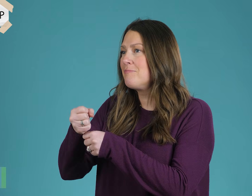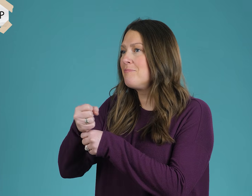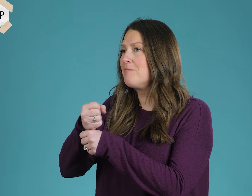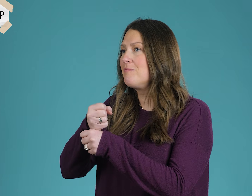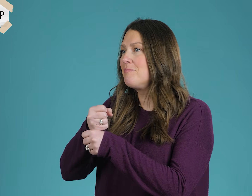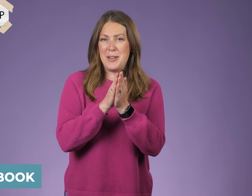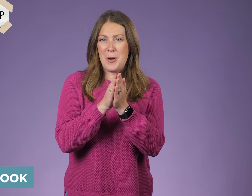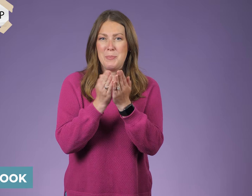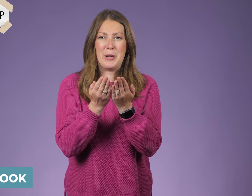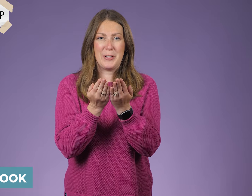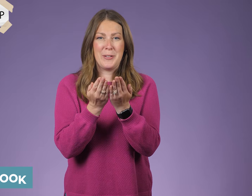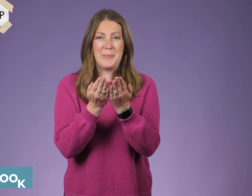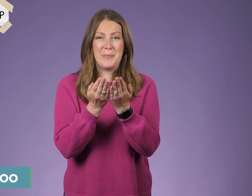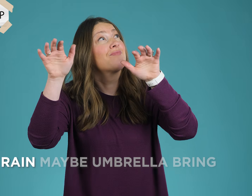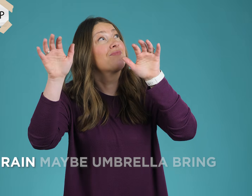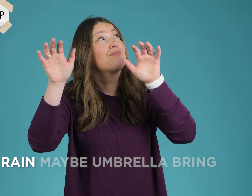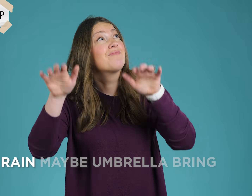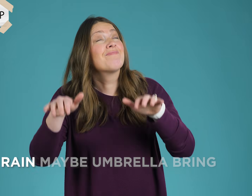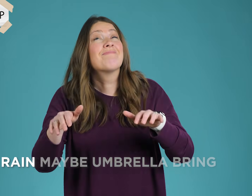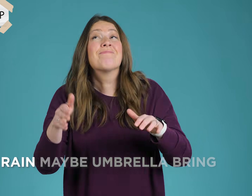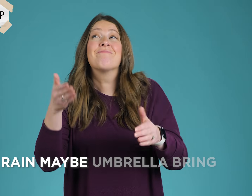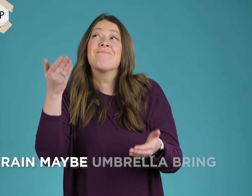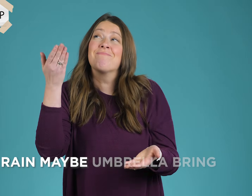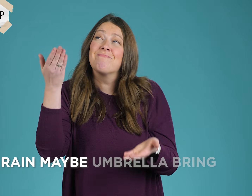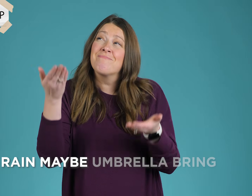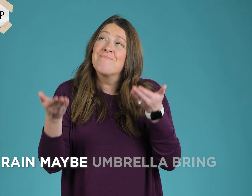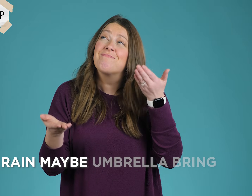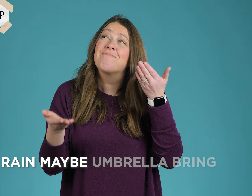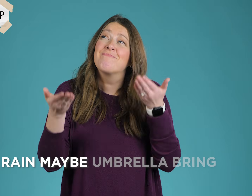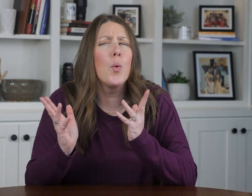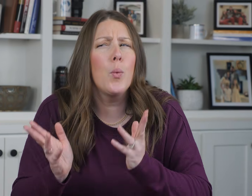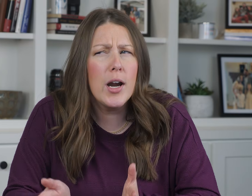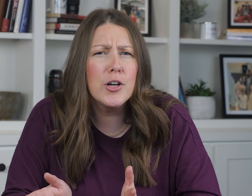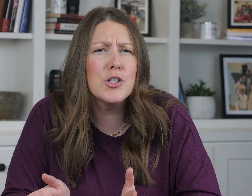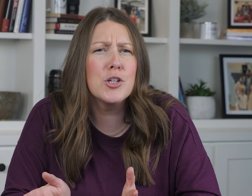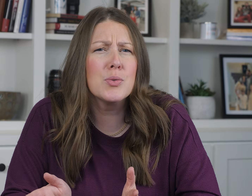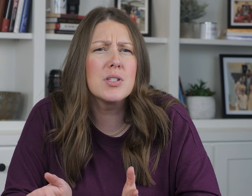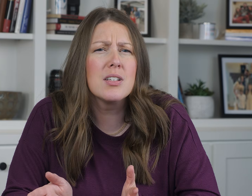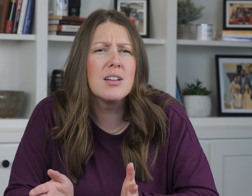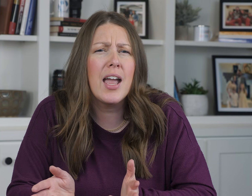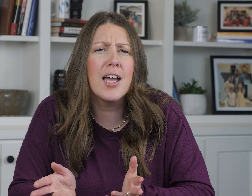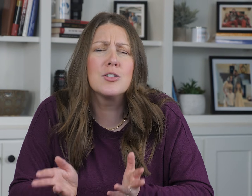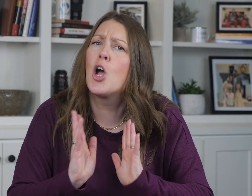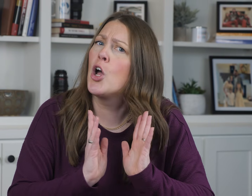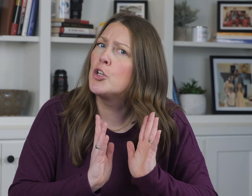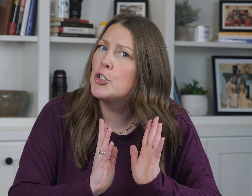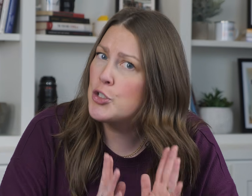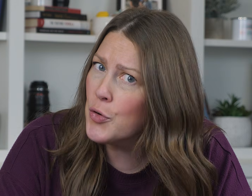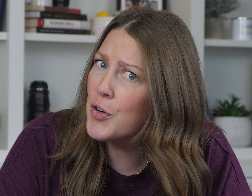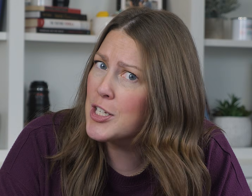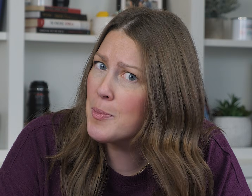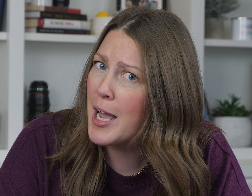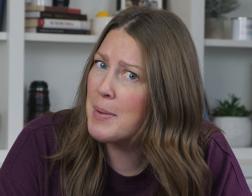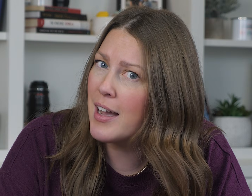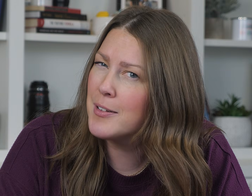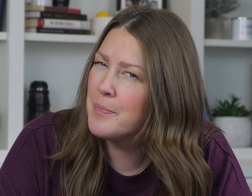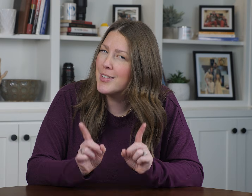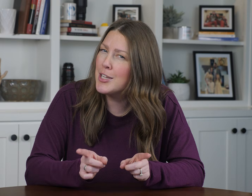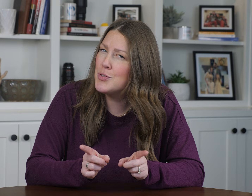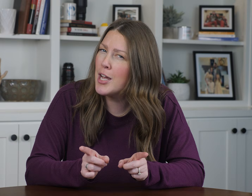for everyday essentials, plus useful phrases like, where are your shoes? And don't forget your backpack. Can you tell